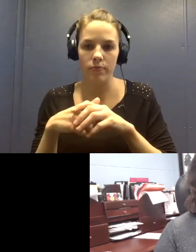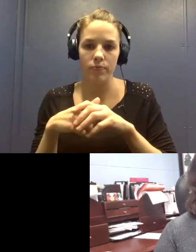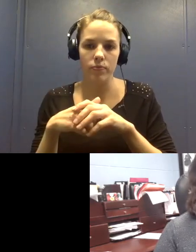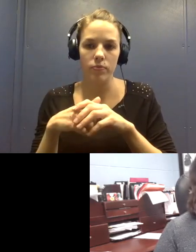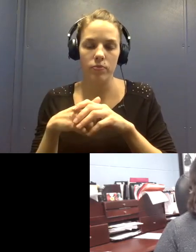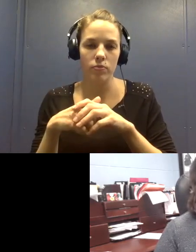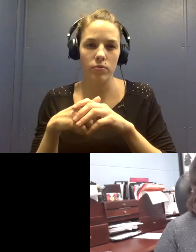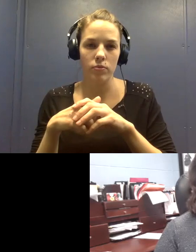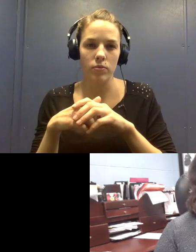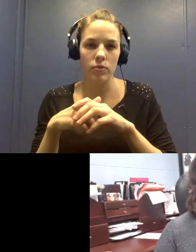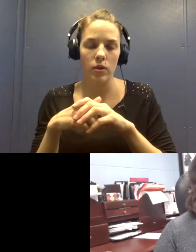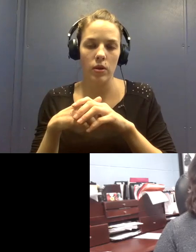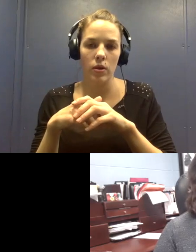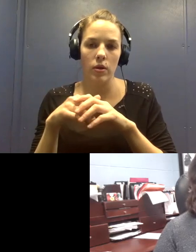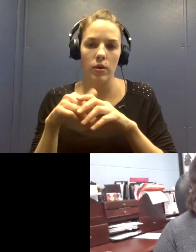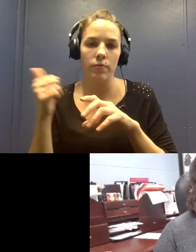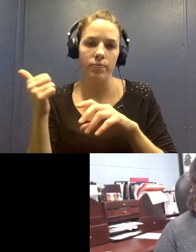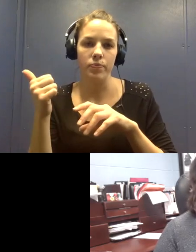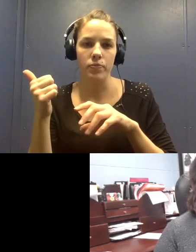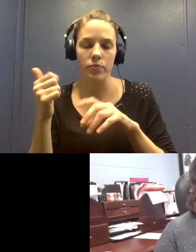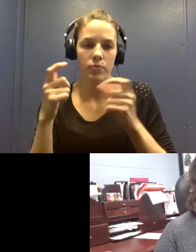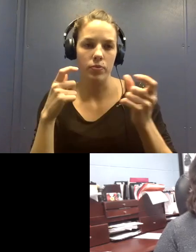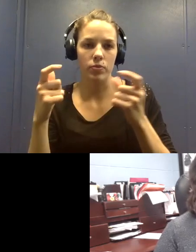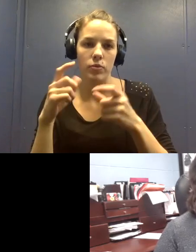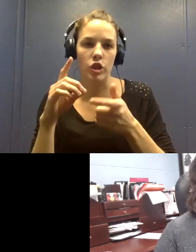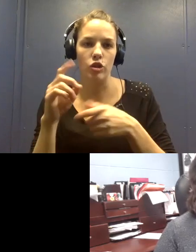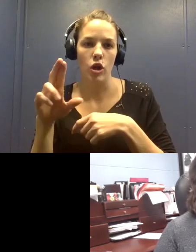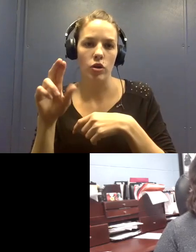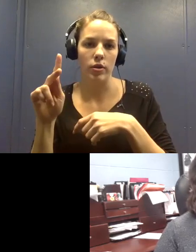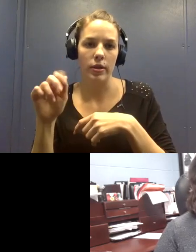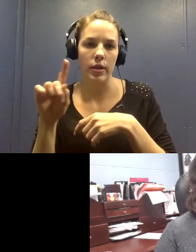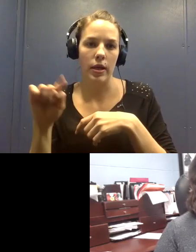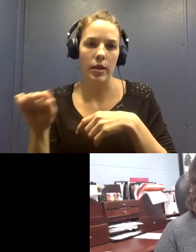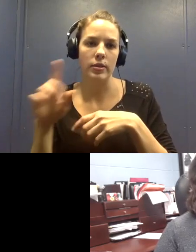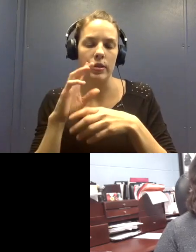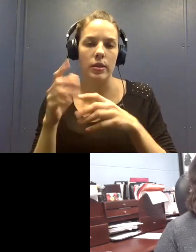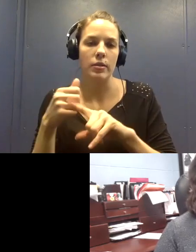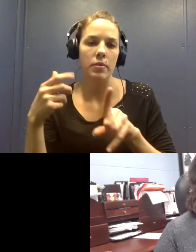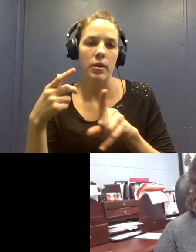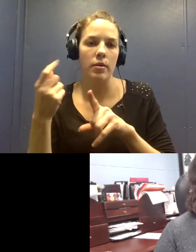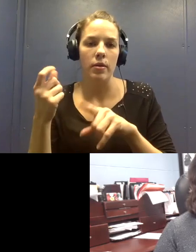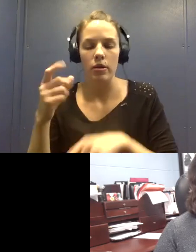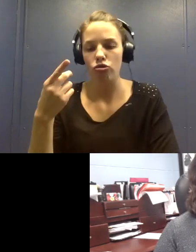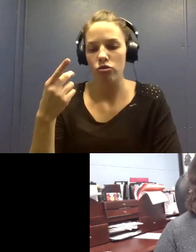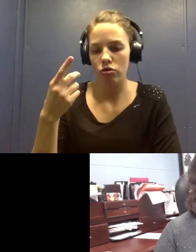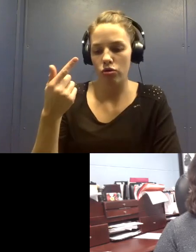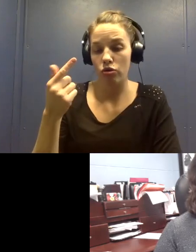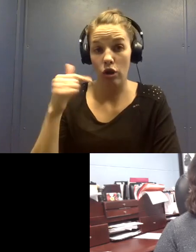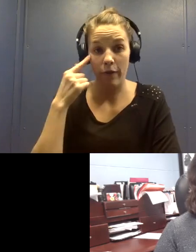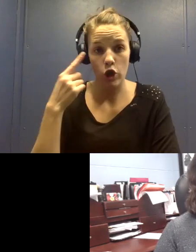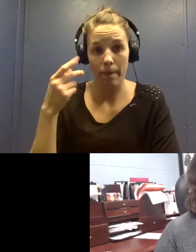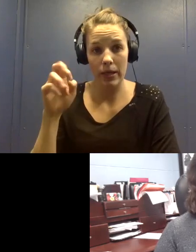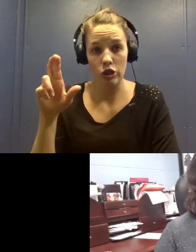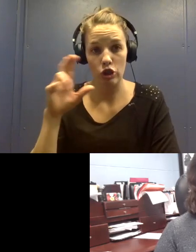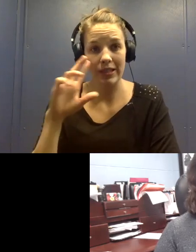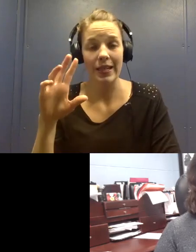Nita, another question, and perhaps Dr. Katz can expand a little bit on it after you answer for Illinois. Governor Pritzker says the state will try to get a 6th